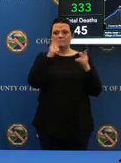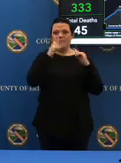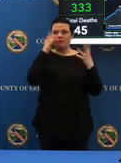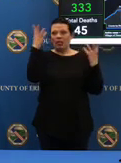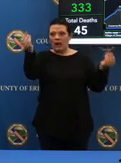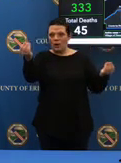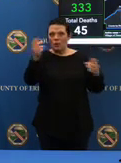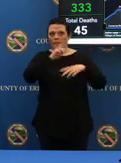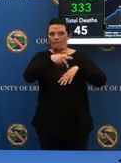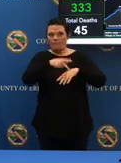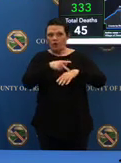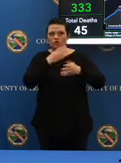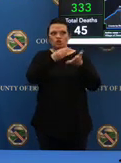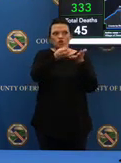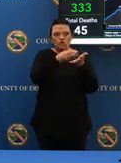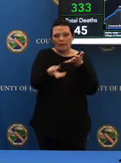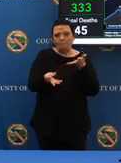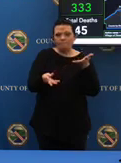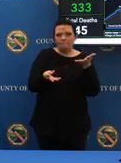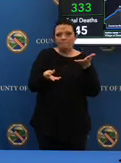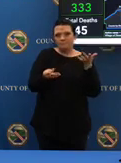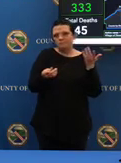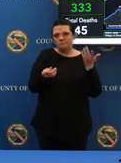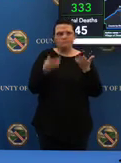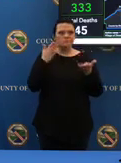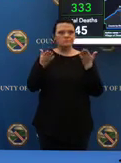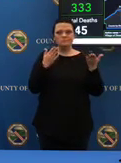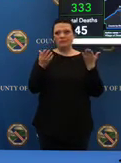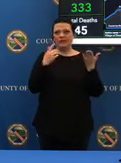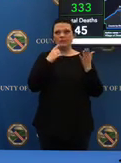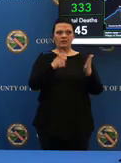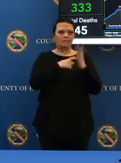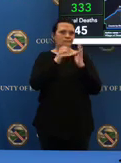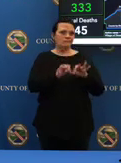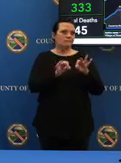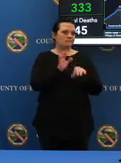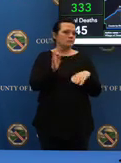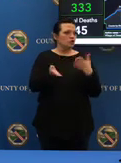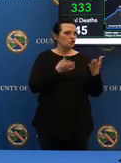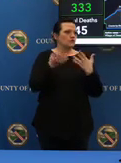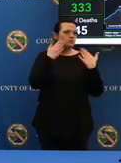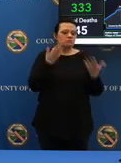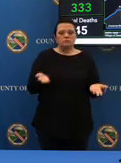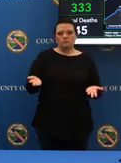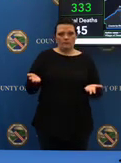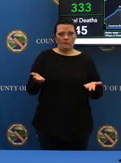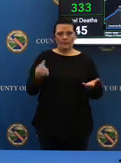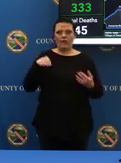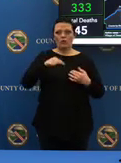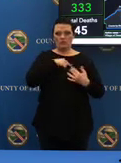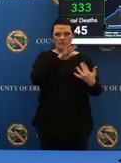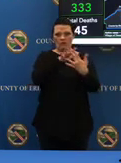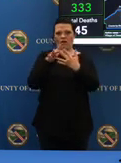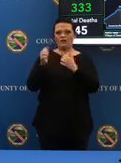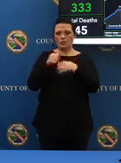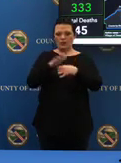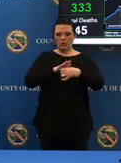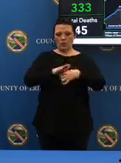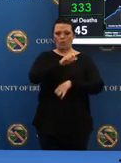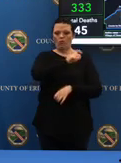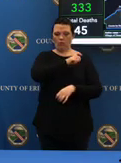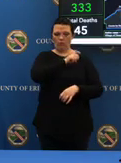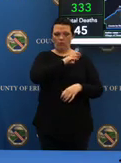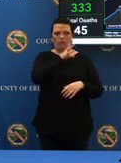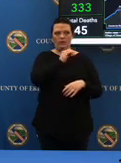more people are going to shop. They may be going for essential services or not. We have been in touch with local law enforcement